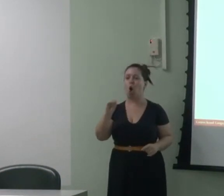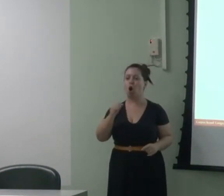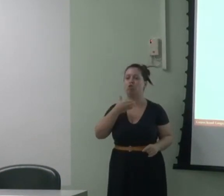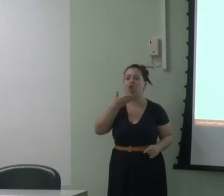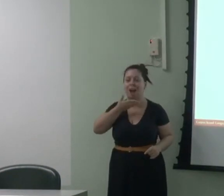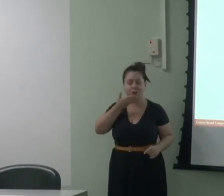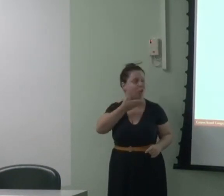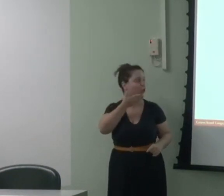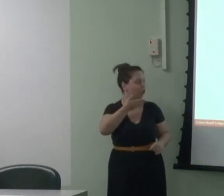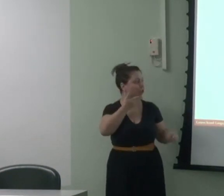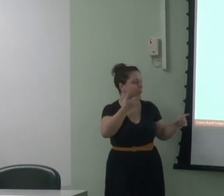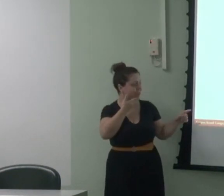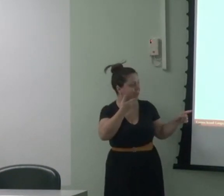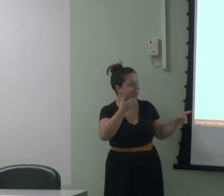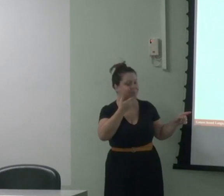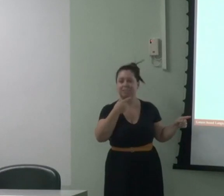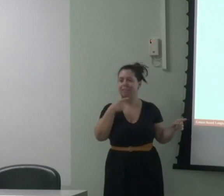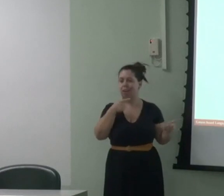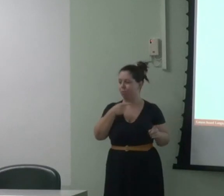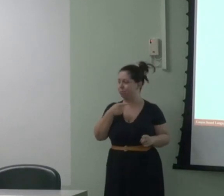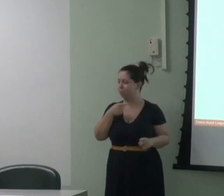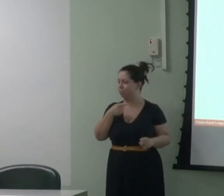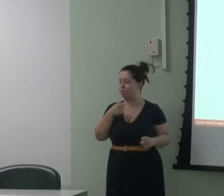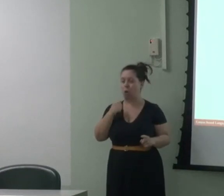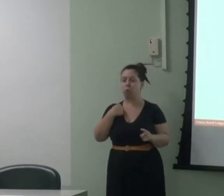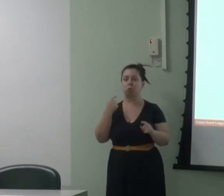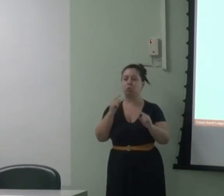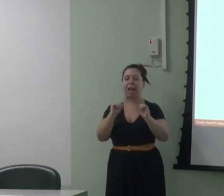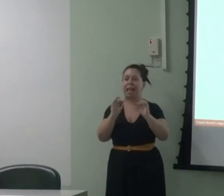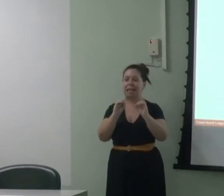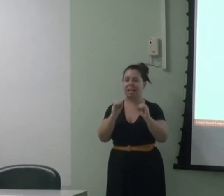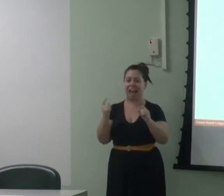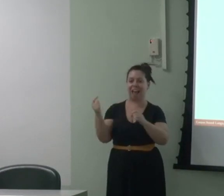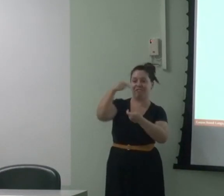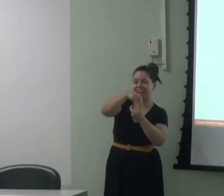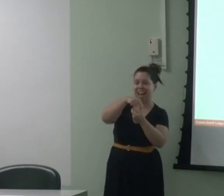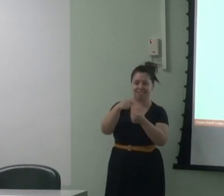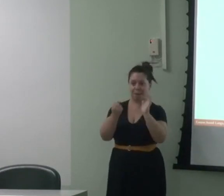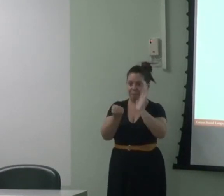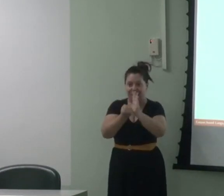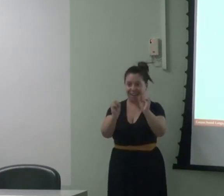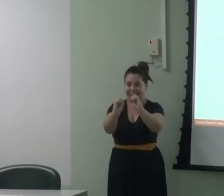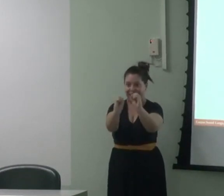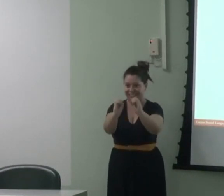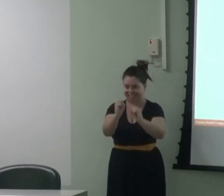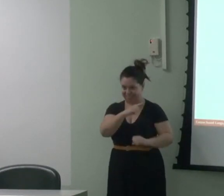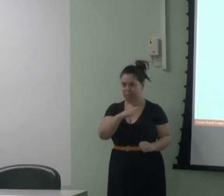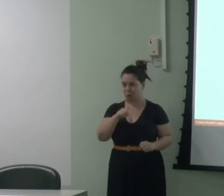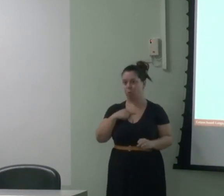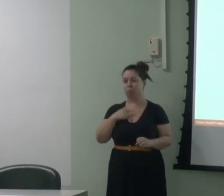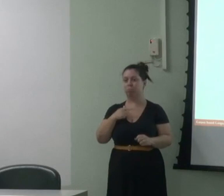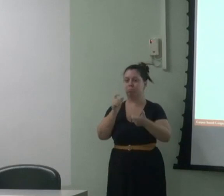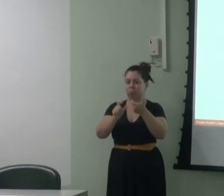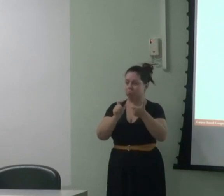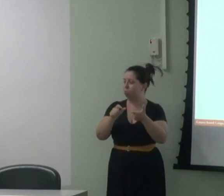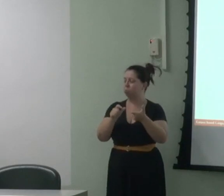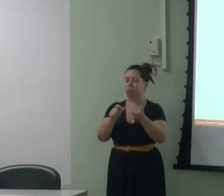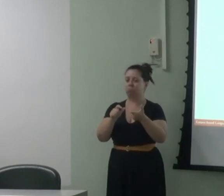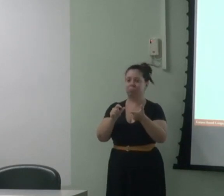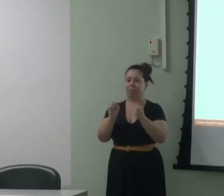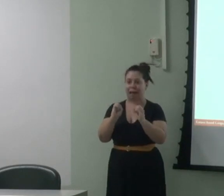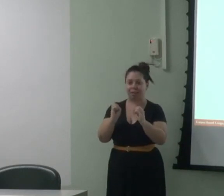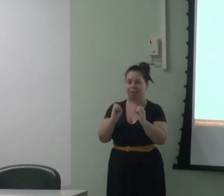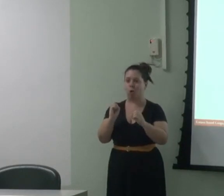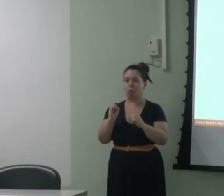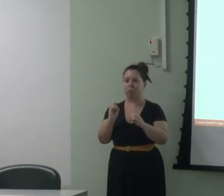where you have no definiteness marking at all. So this is the example where you have neither morphology nor